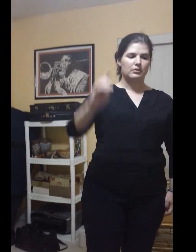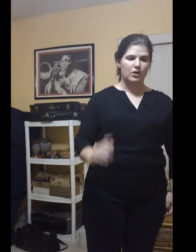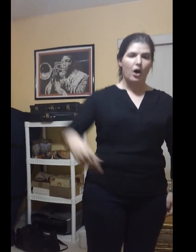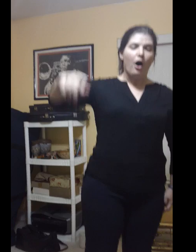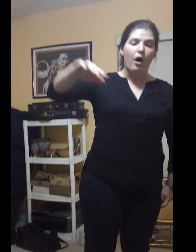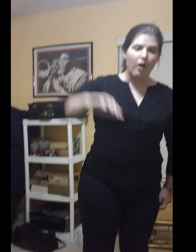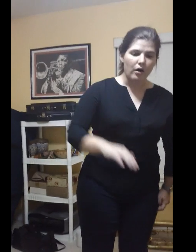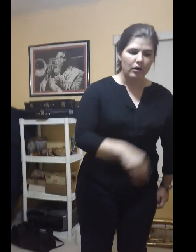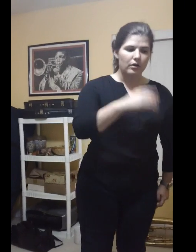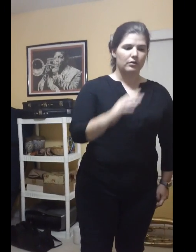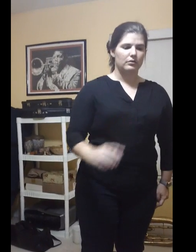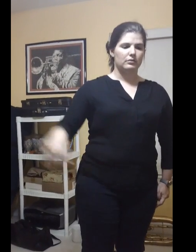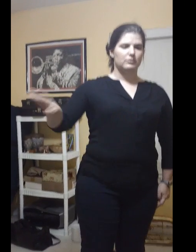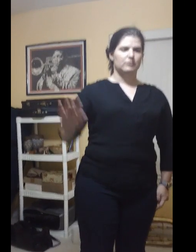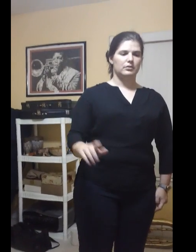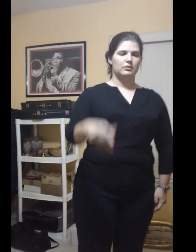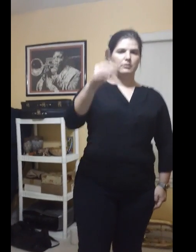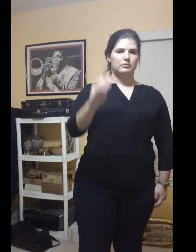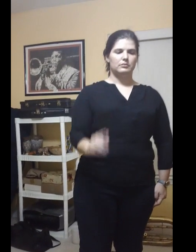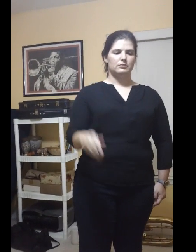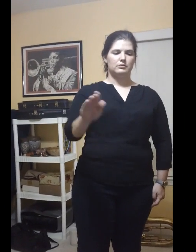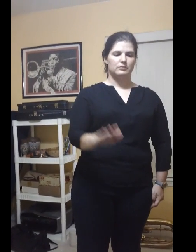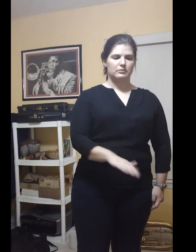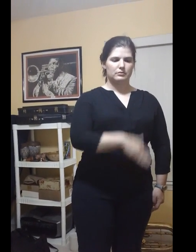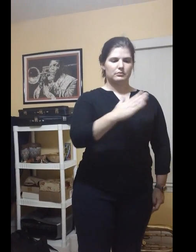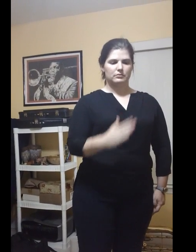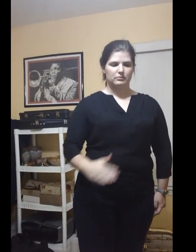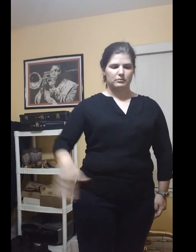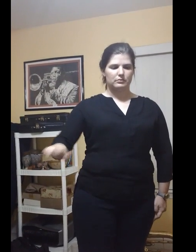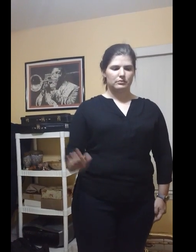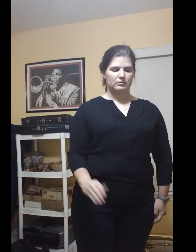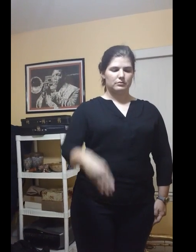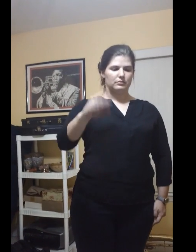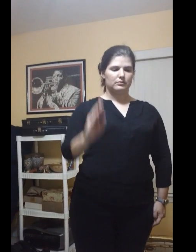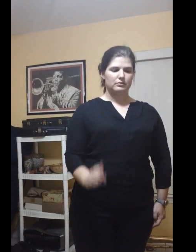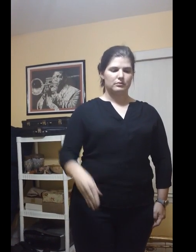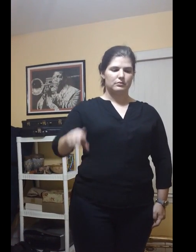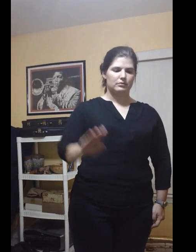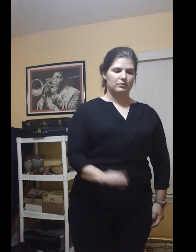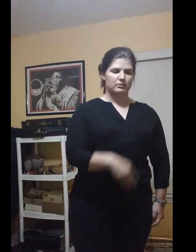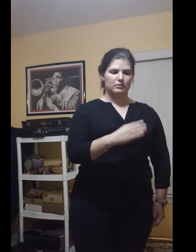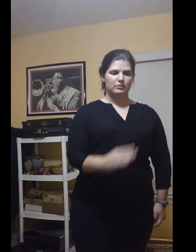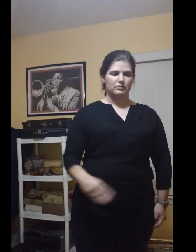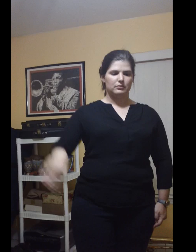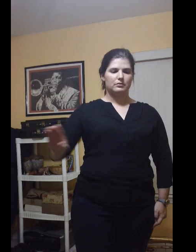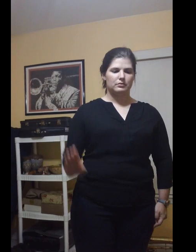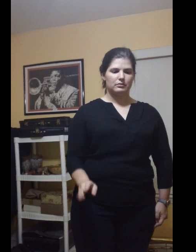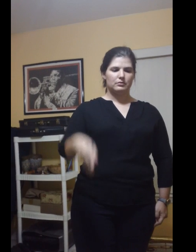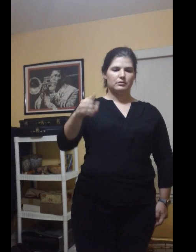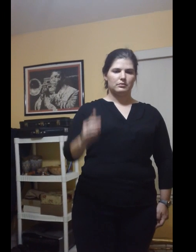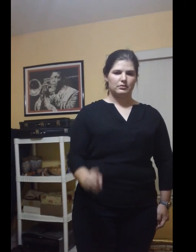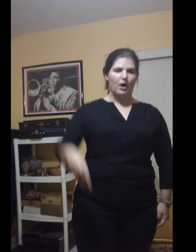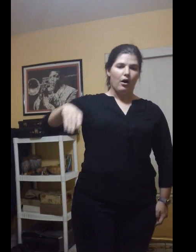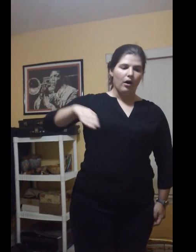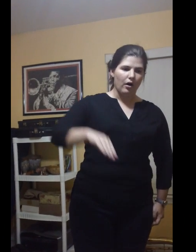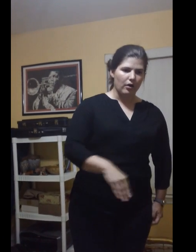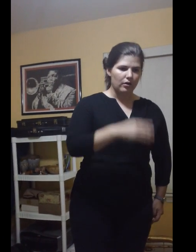How often making music we have found, A